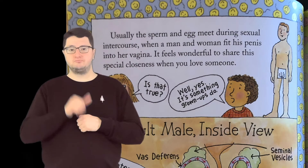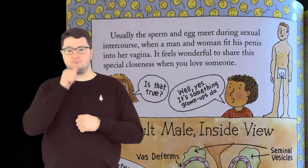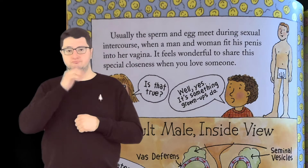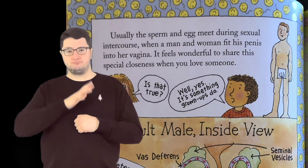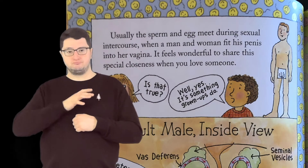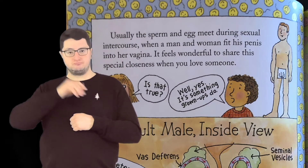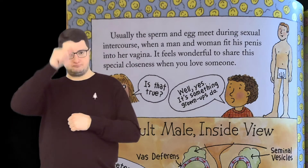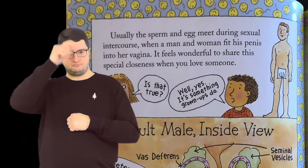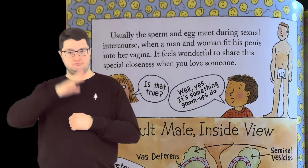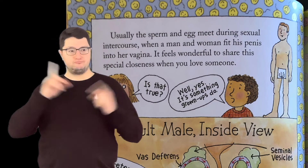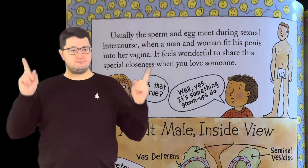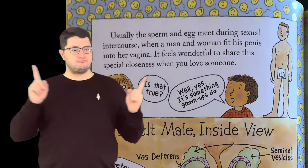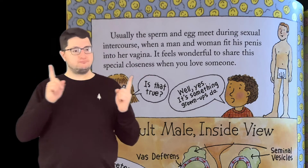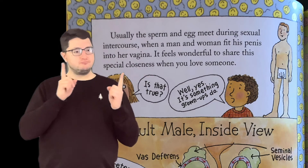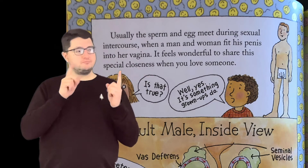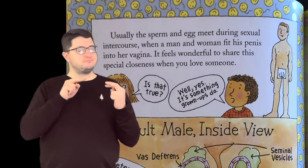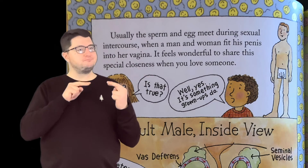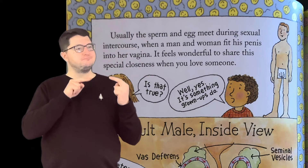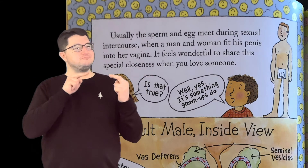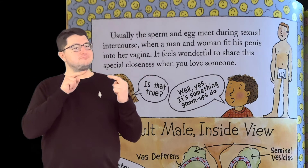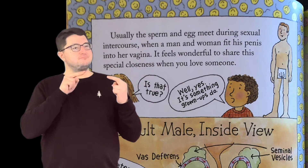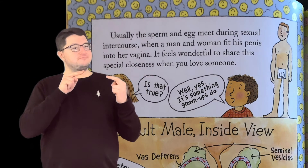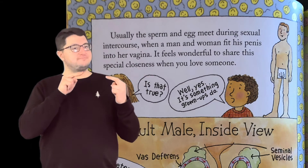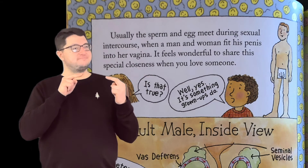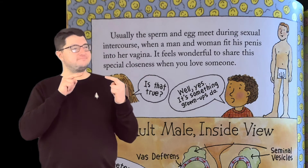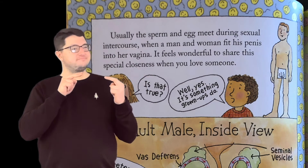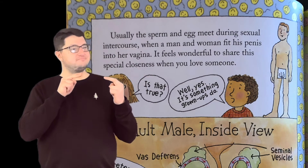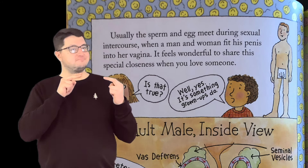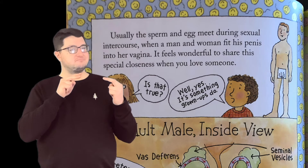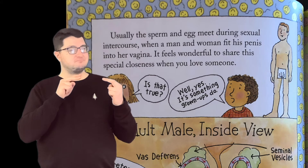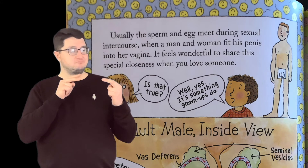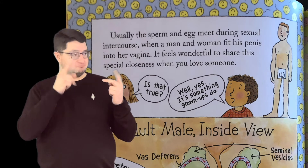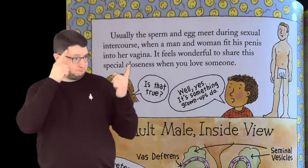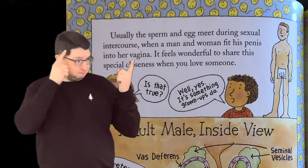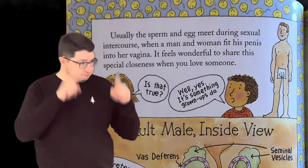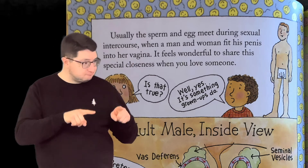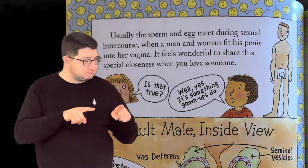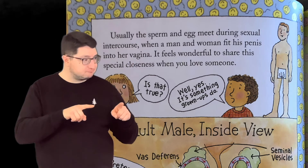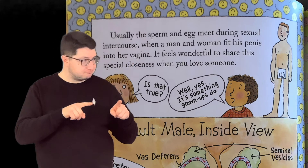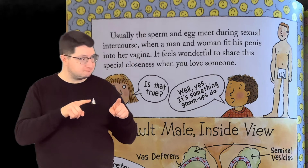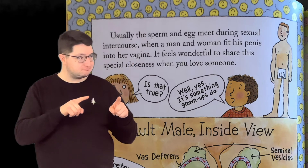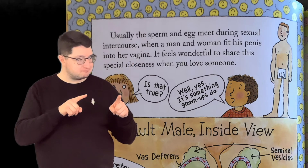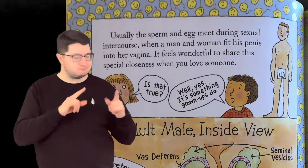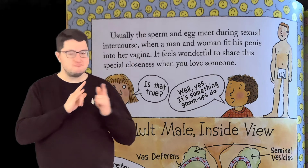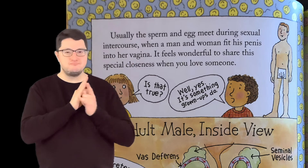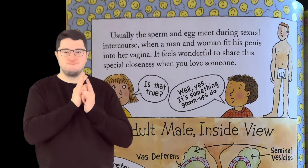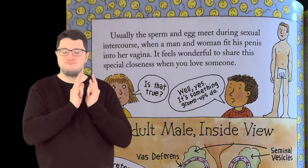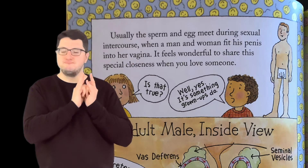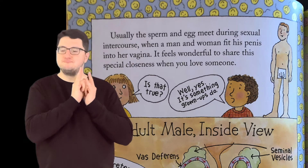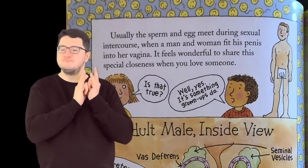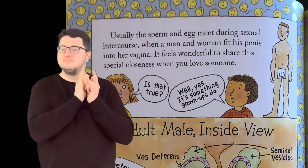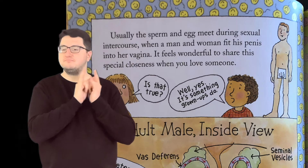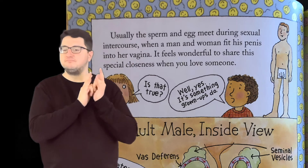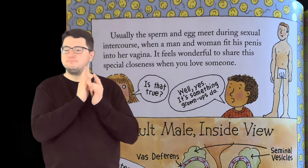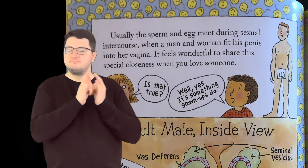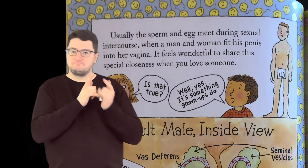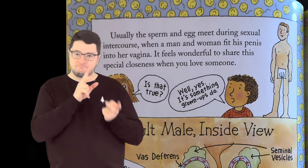Usually the sperm and egg meet during sexual intercourse, when a man and woman fit his penis into